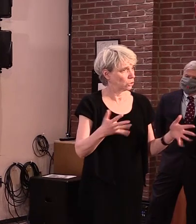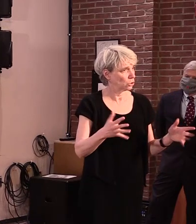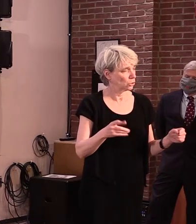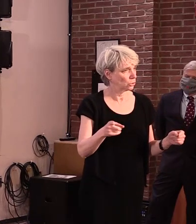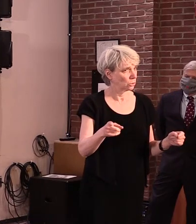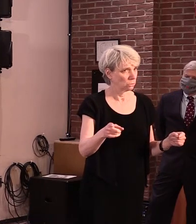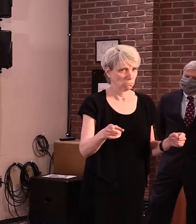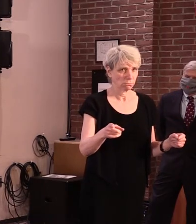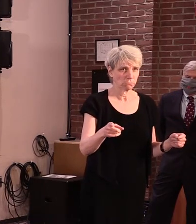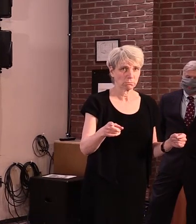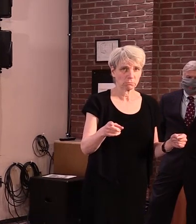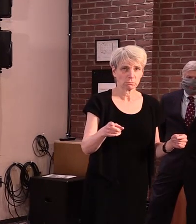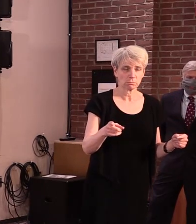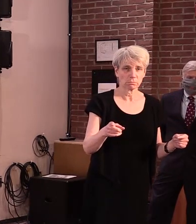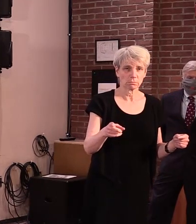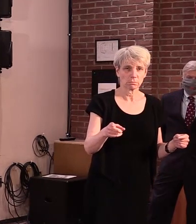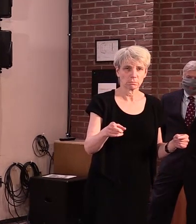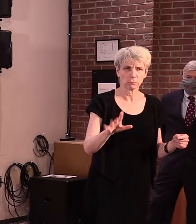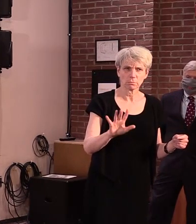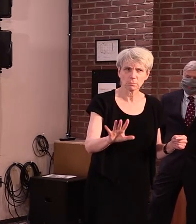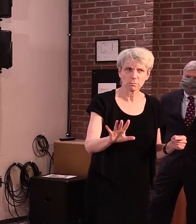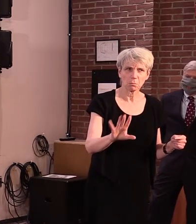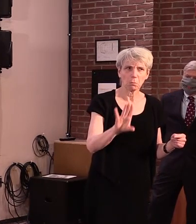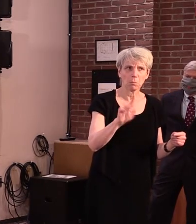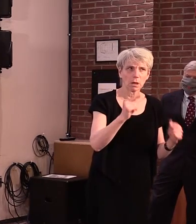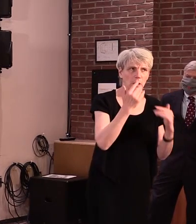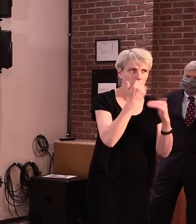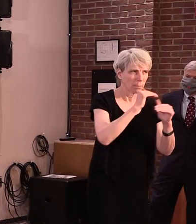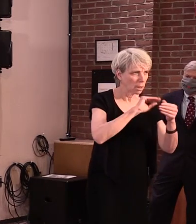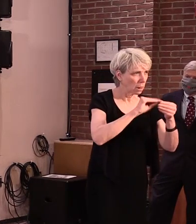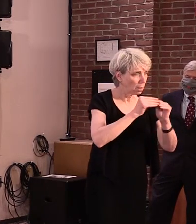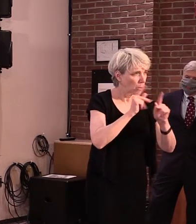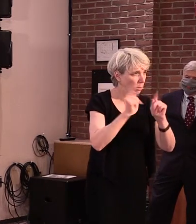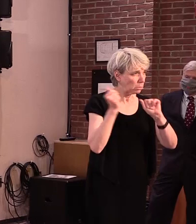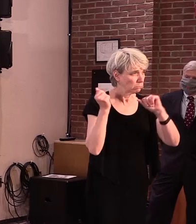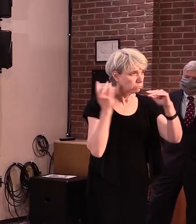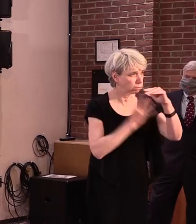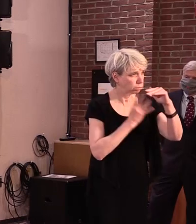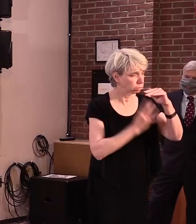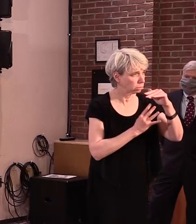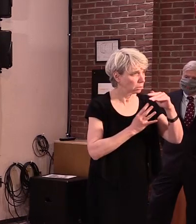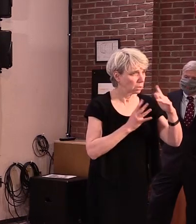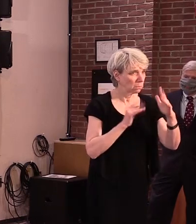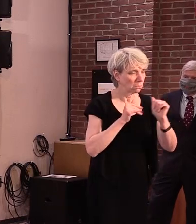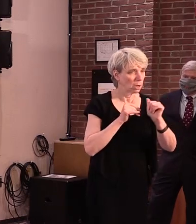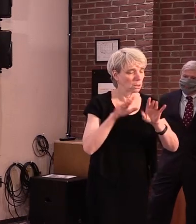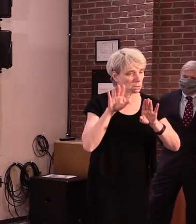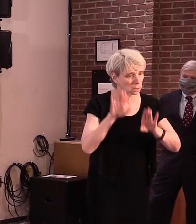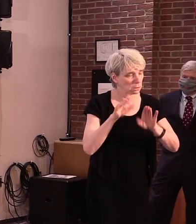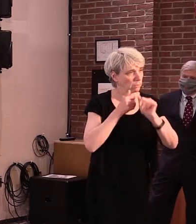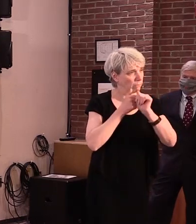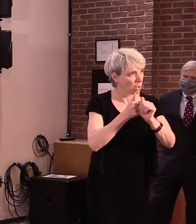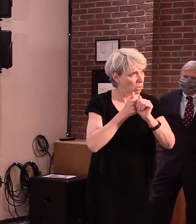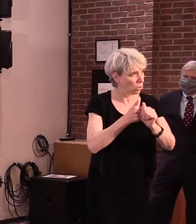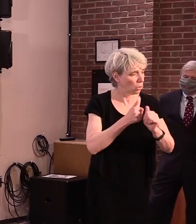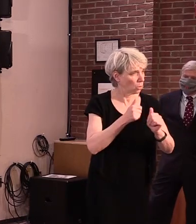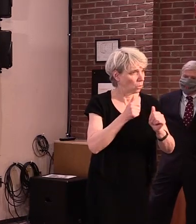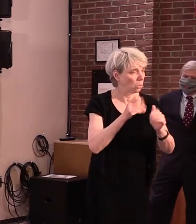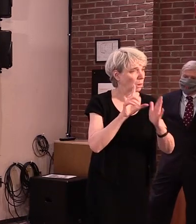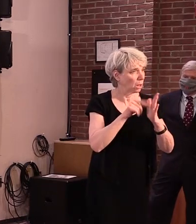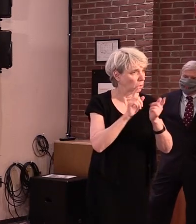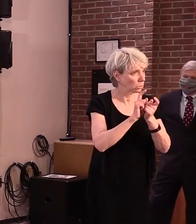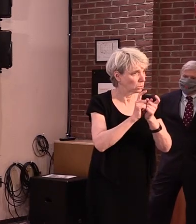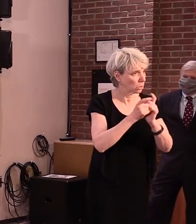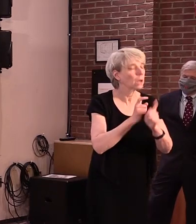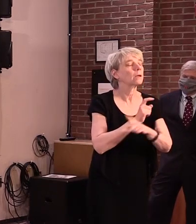Is there a limited capacity to farmers markets that states will have to continue to follow, though? And yeah, do you anticipate?